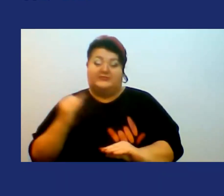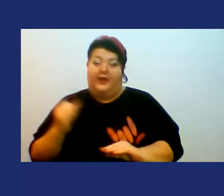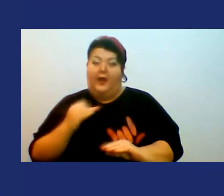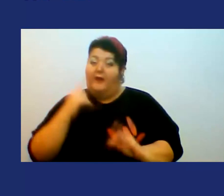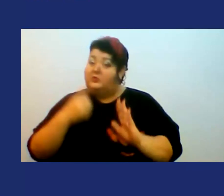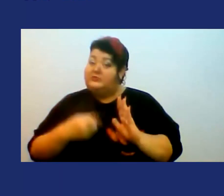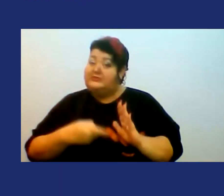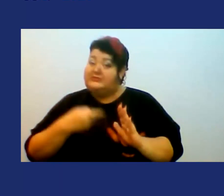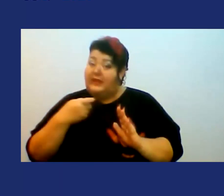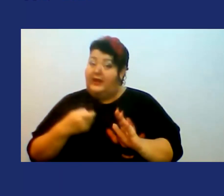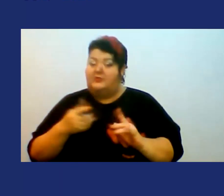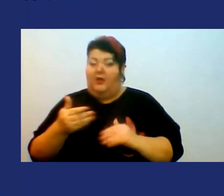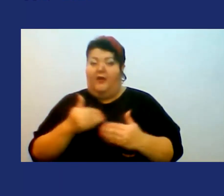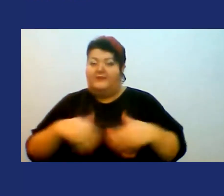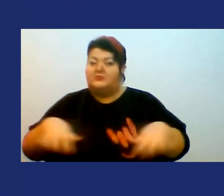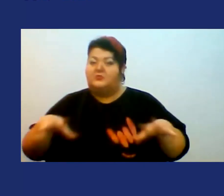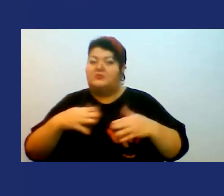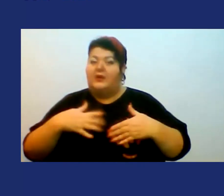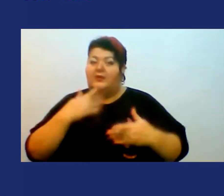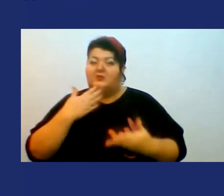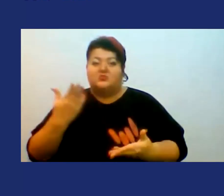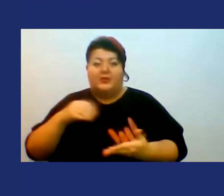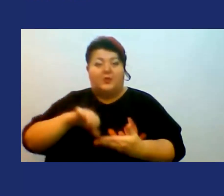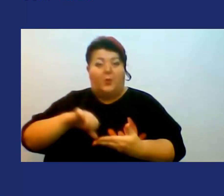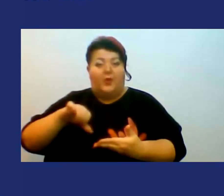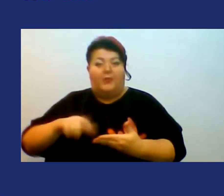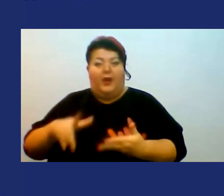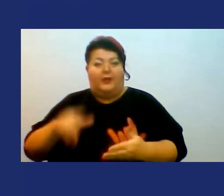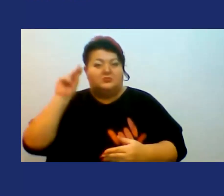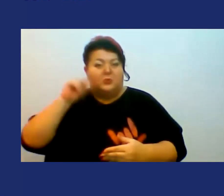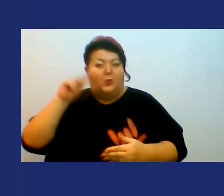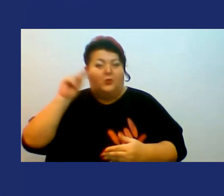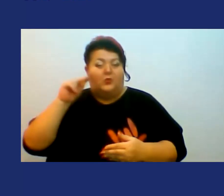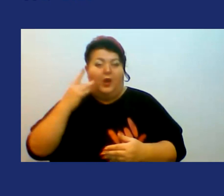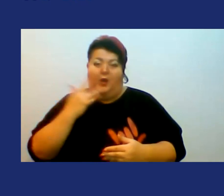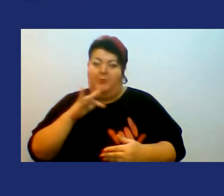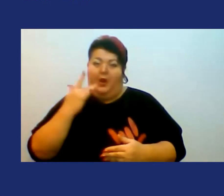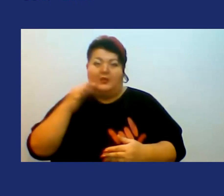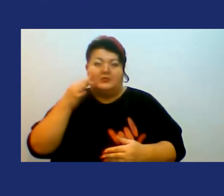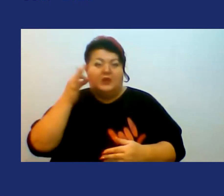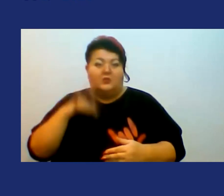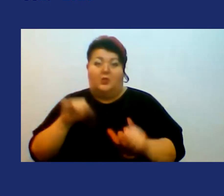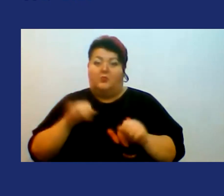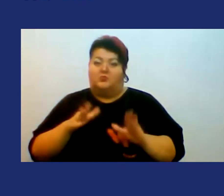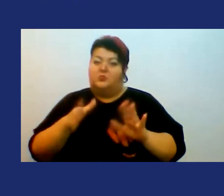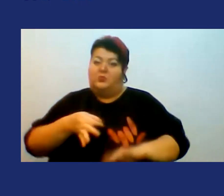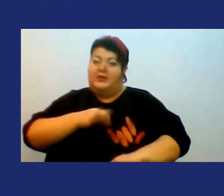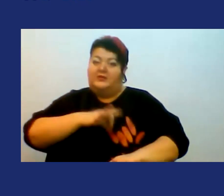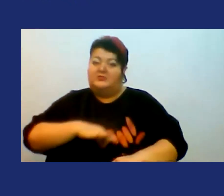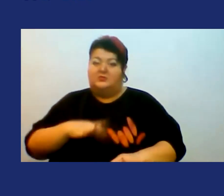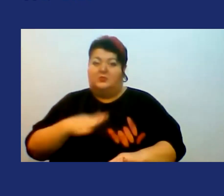to Ukraine. I would also like to thank everyone who supported making this program possible, our sign